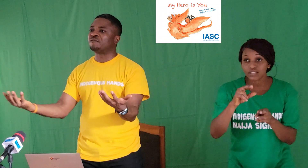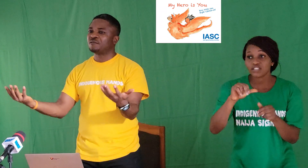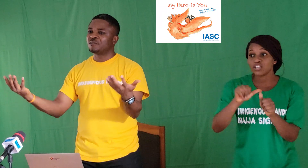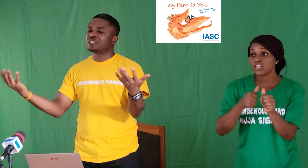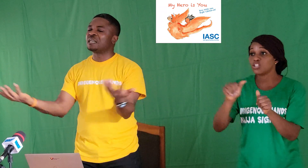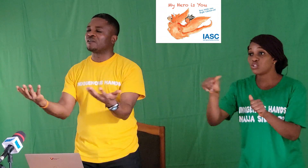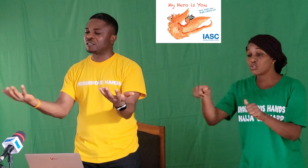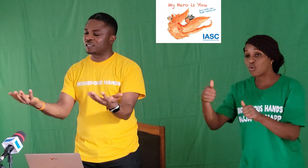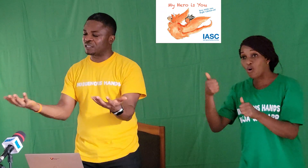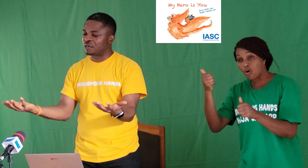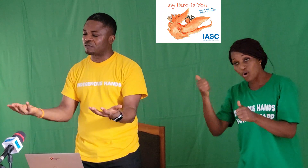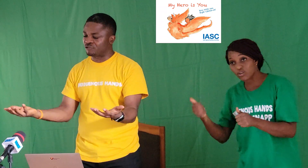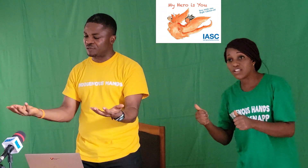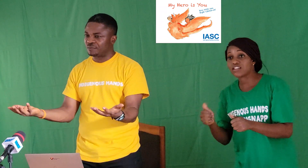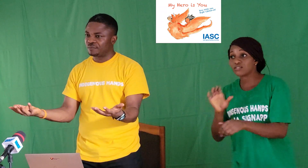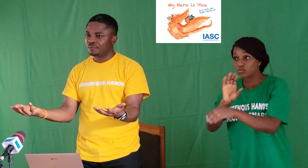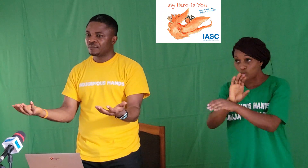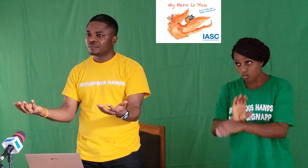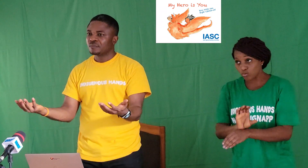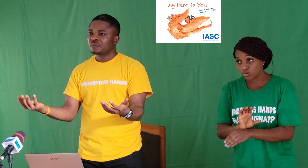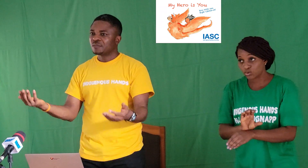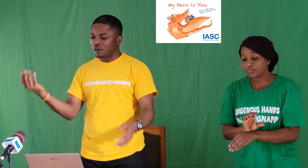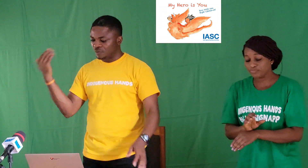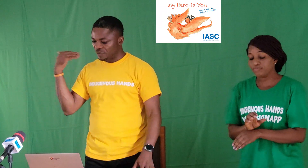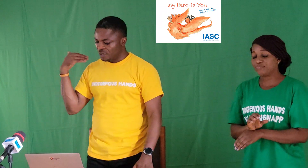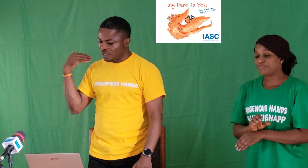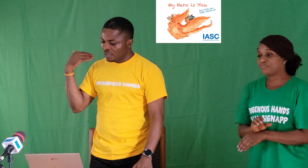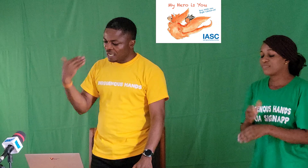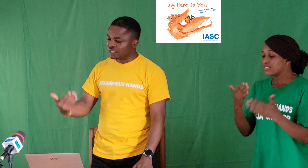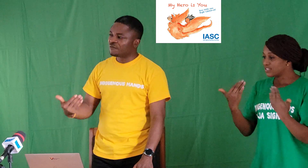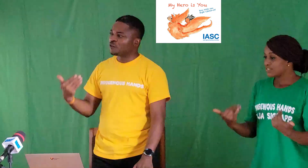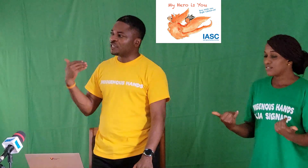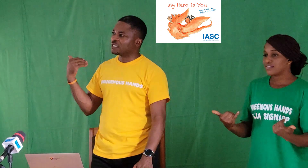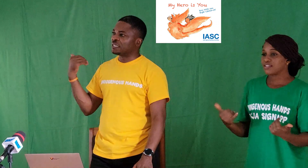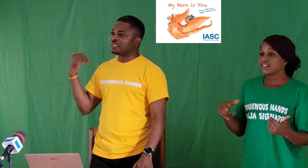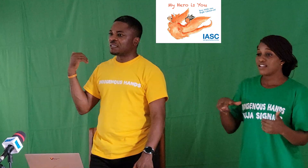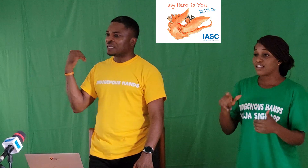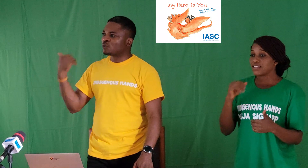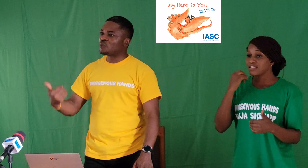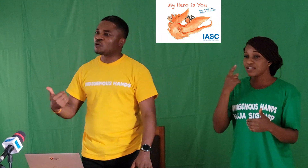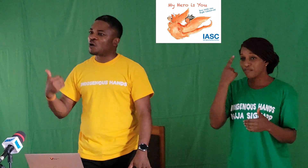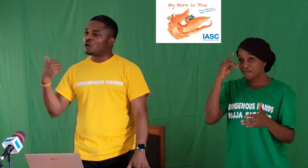we have seen ourselves as a country. Now, let's say, for